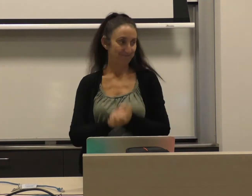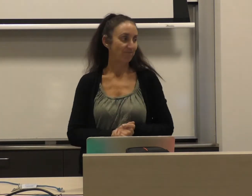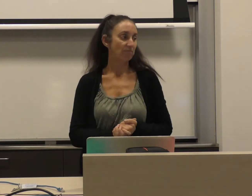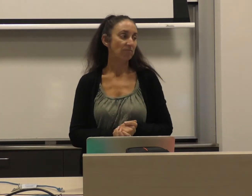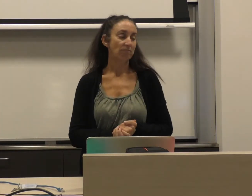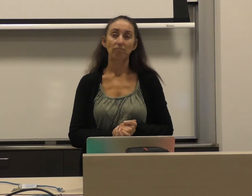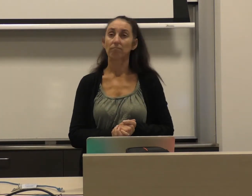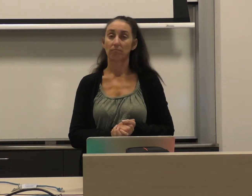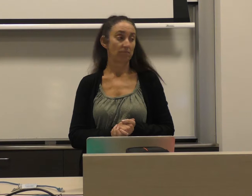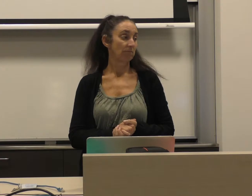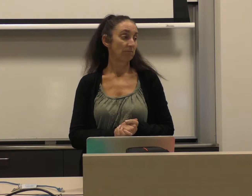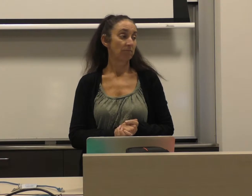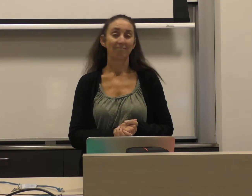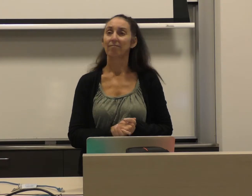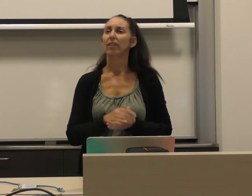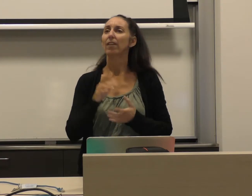When we're talking about eyebrows,